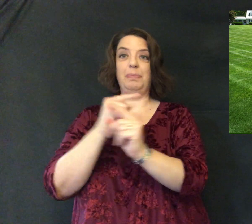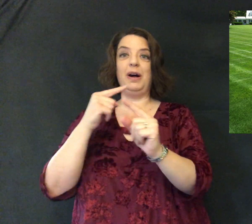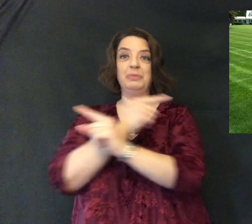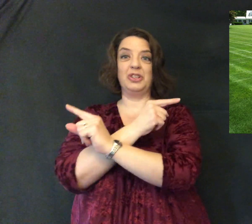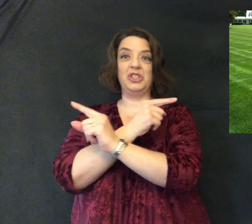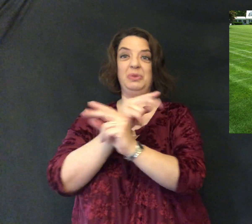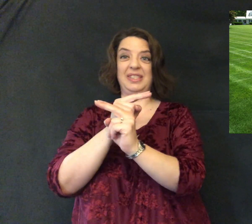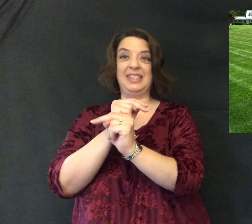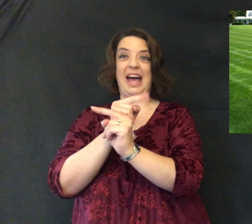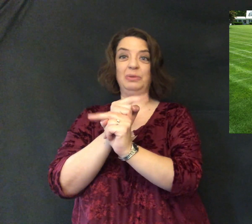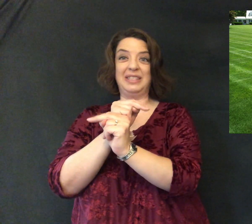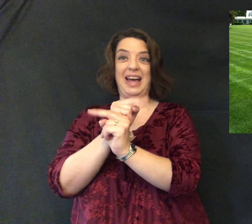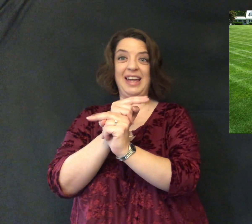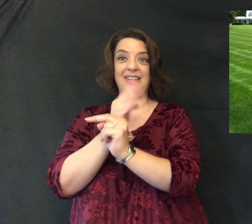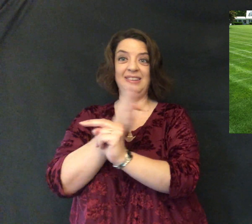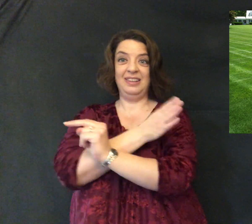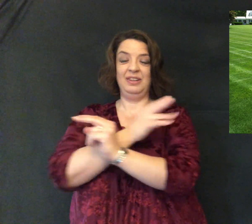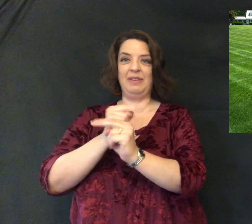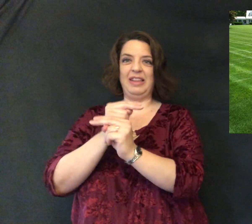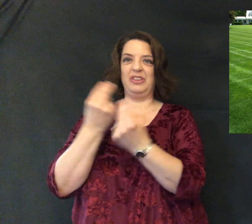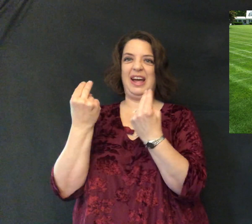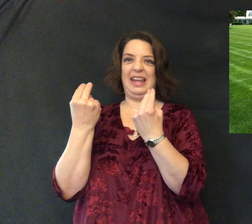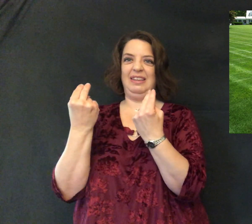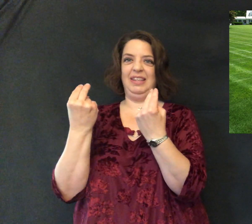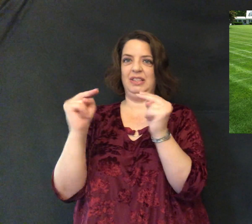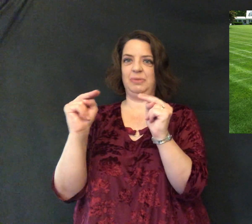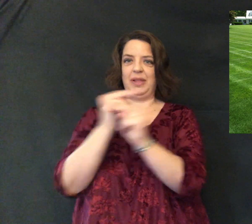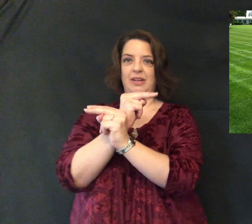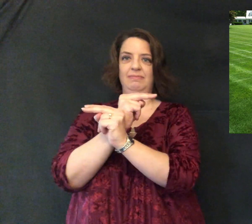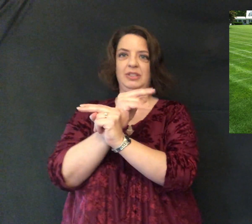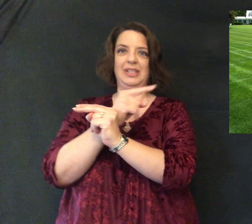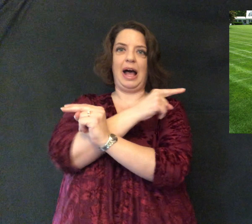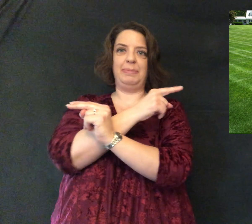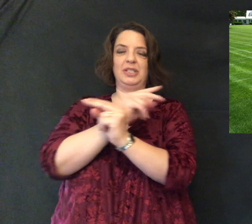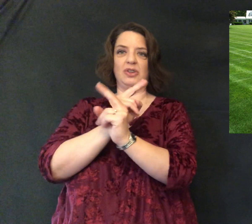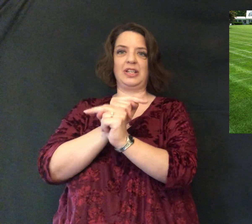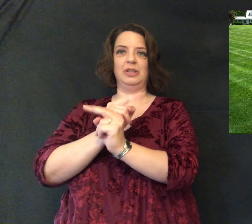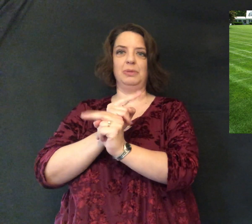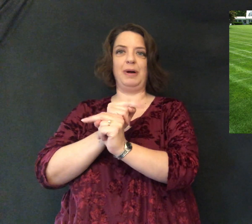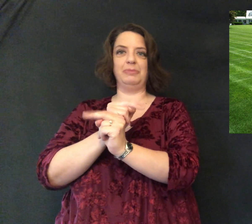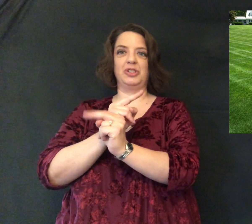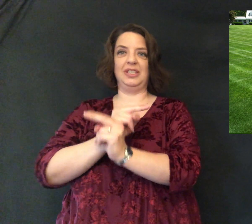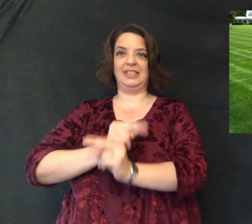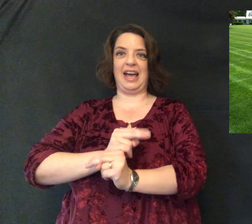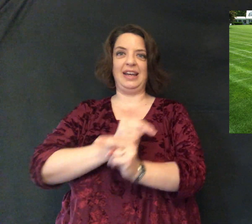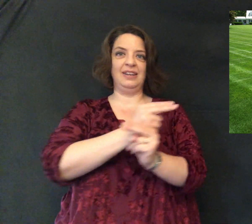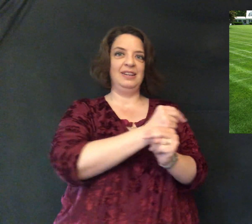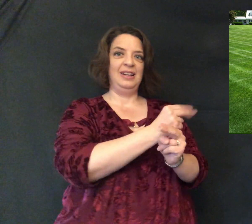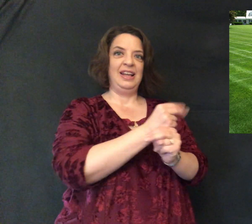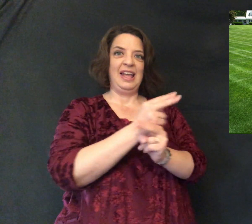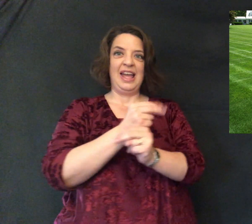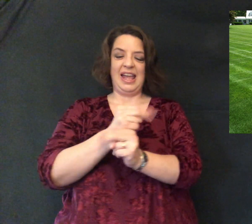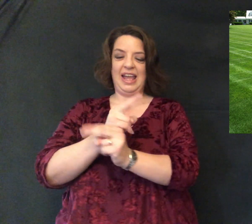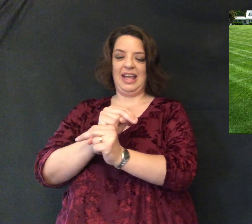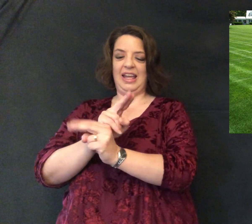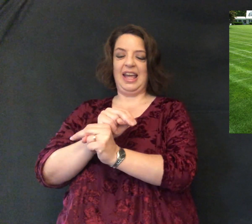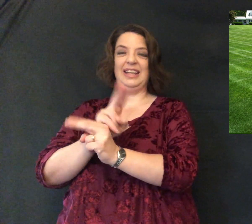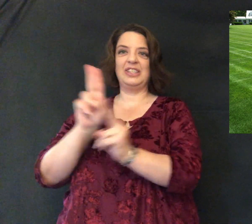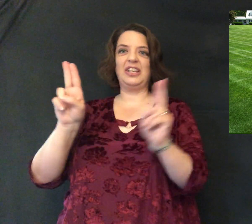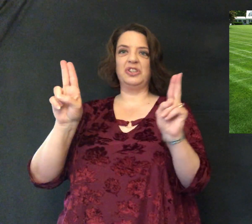palms are to the outside, right? They're not in this way, they're to the opposite direction. Your palms are to the side. And it's like you're